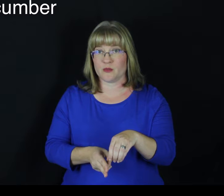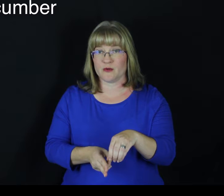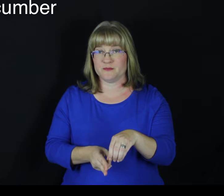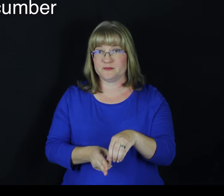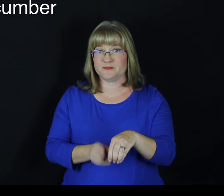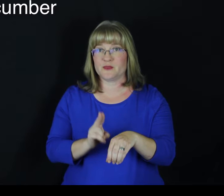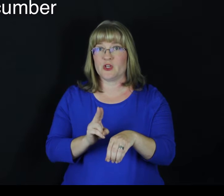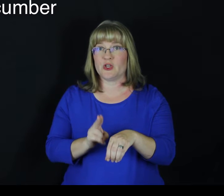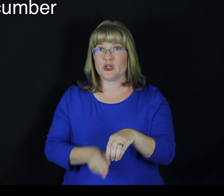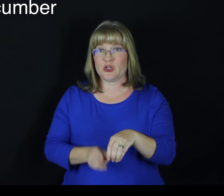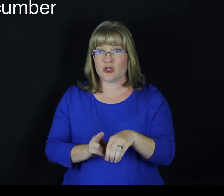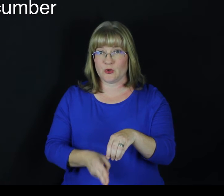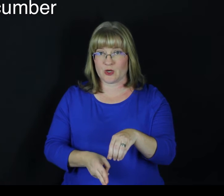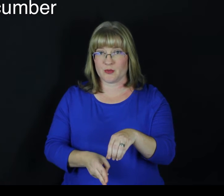Cucumber. Cucumber.